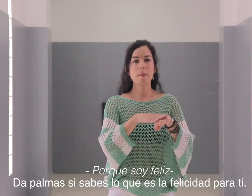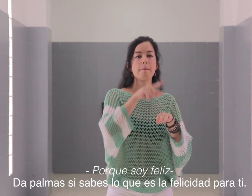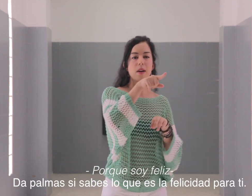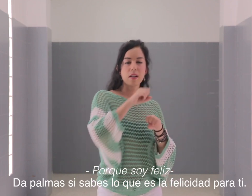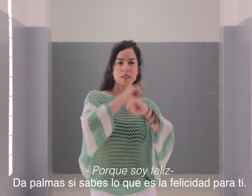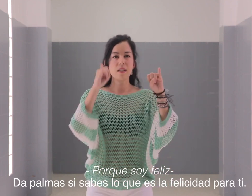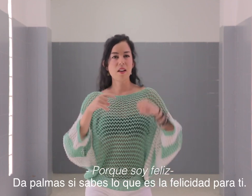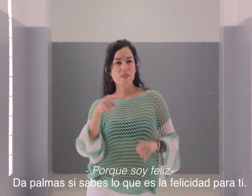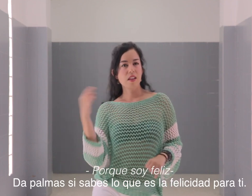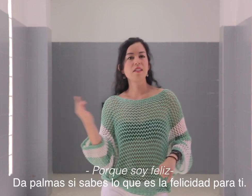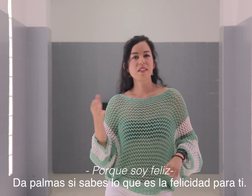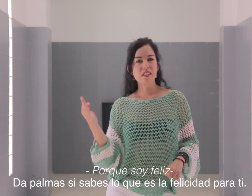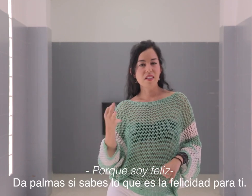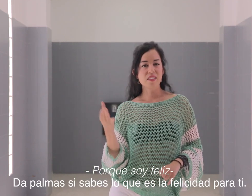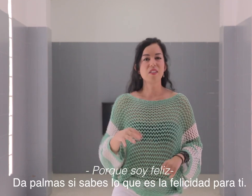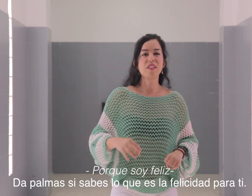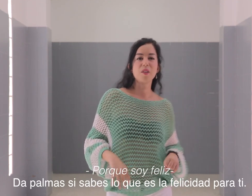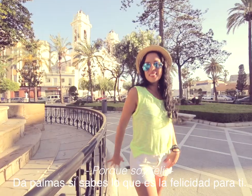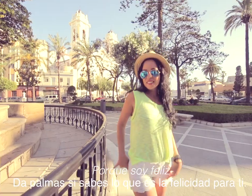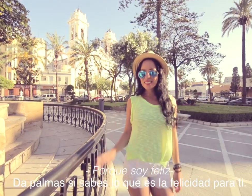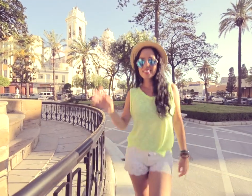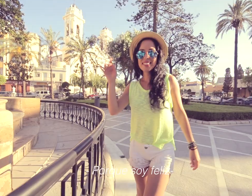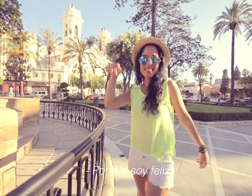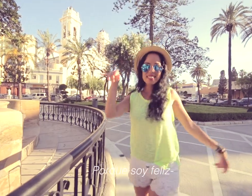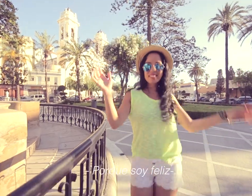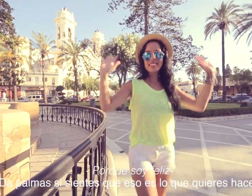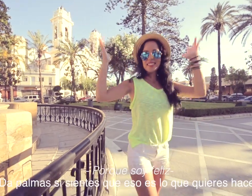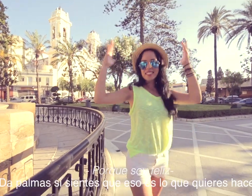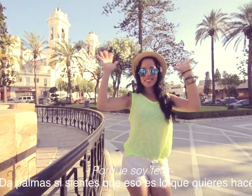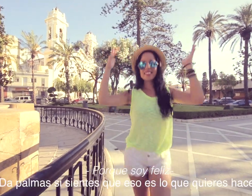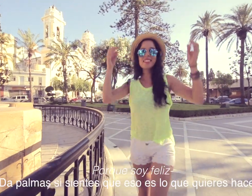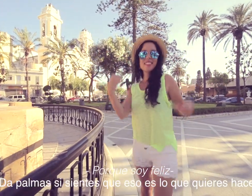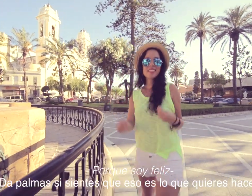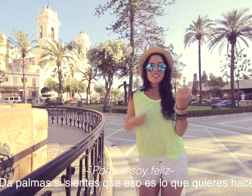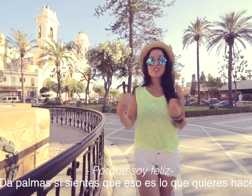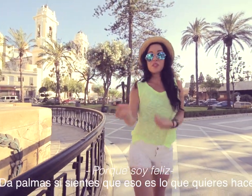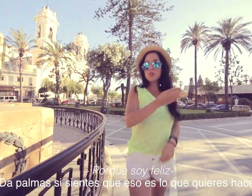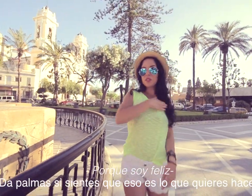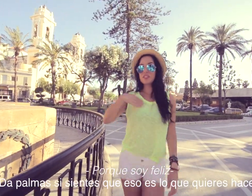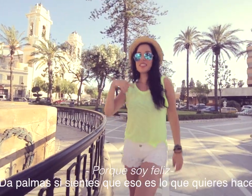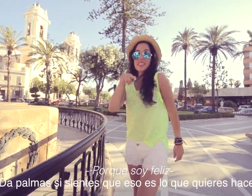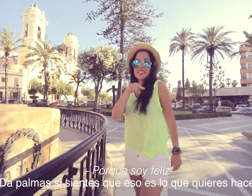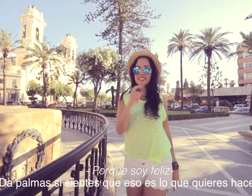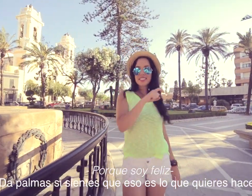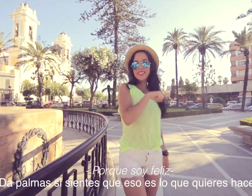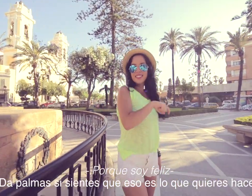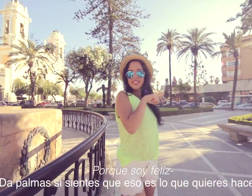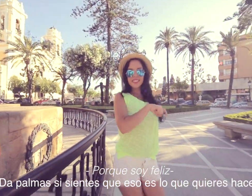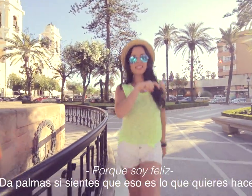know what happiness is to you Because I'm happy Clap along if you feel like that's what you